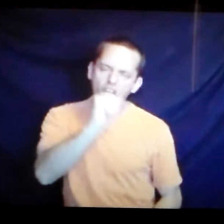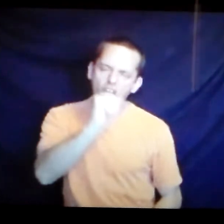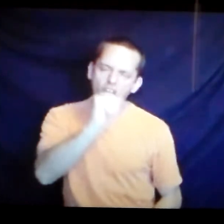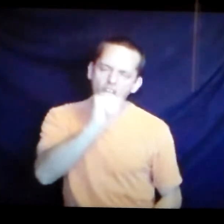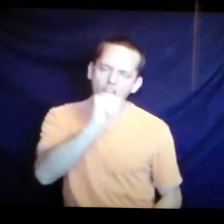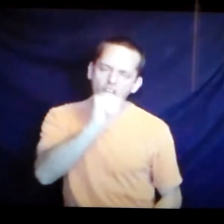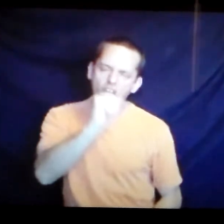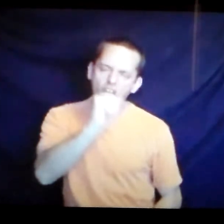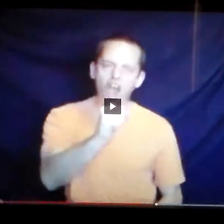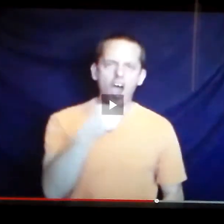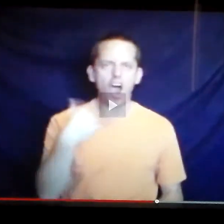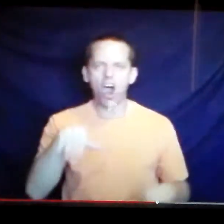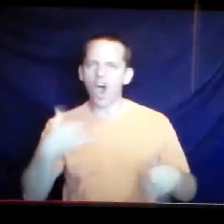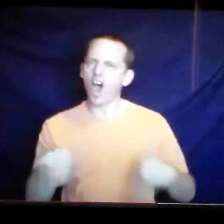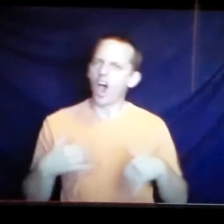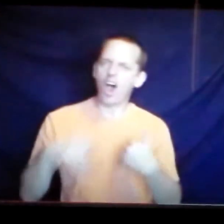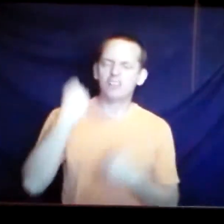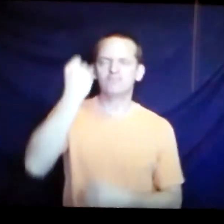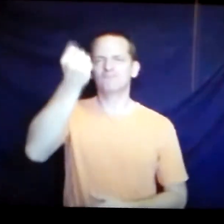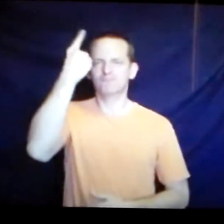they're trying to get across.